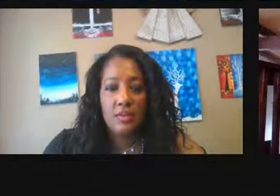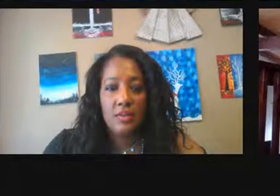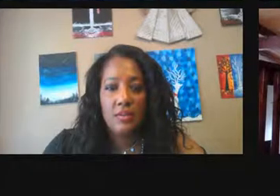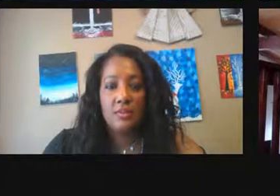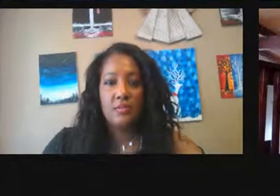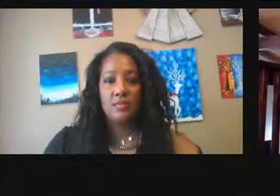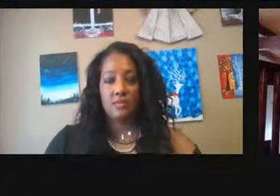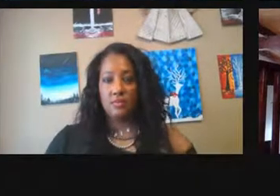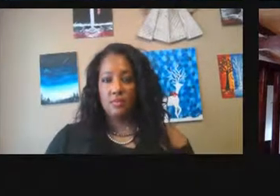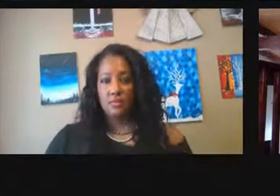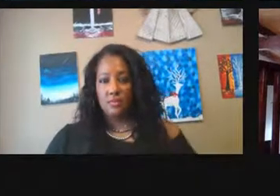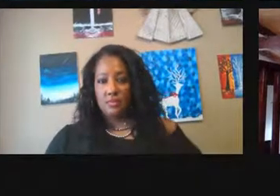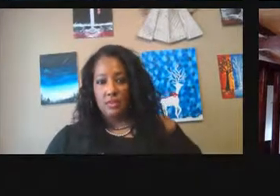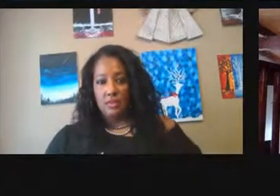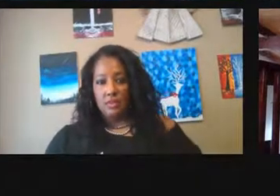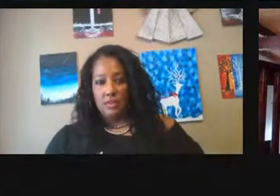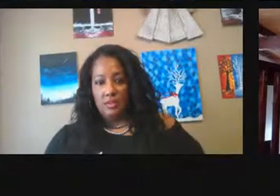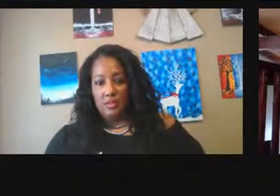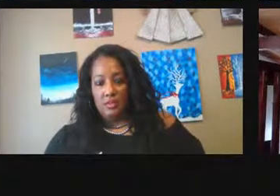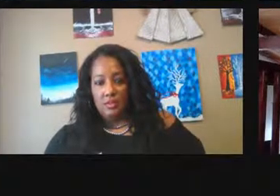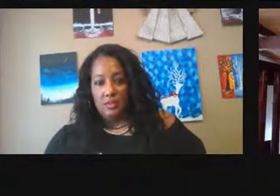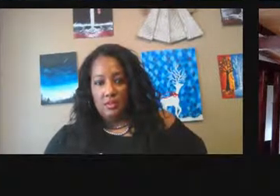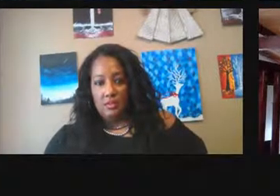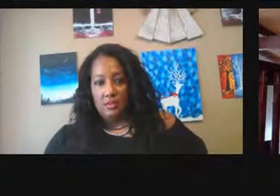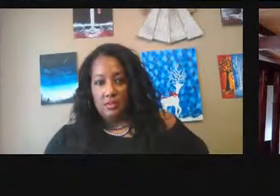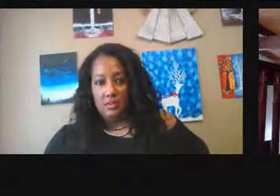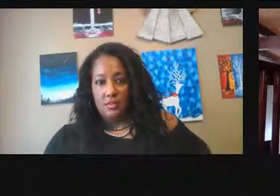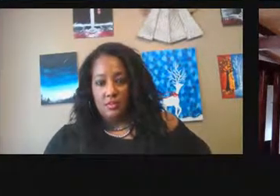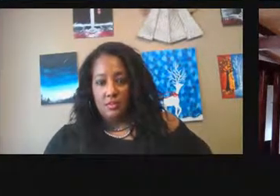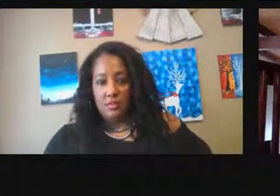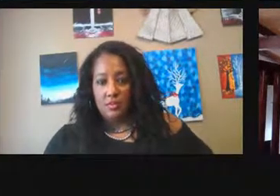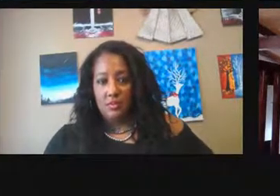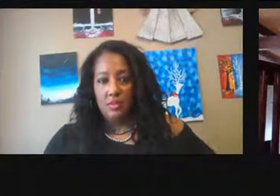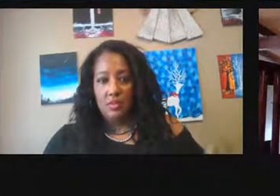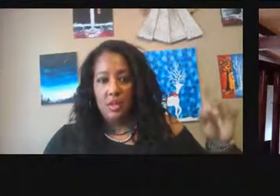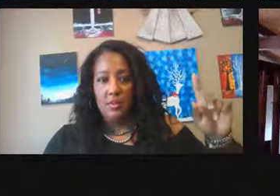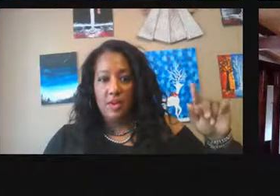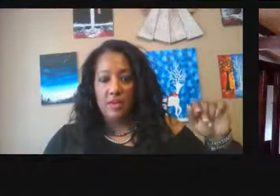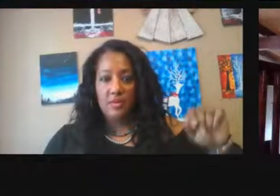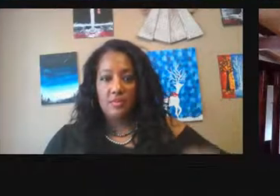does the question generate any more thoughts on that?